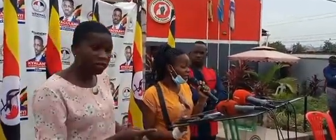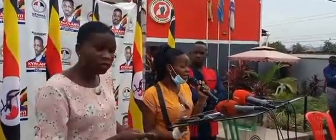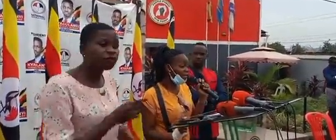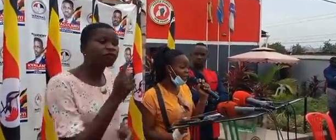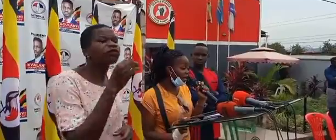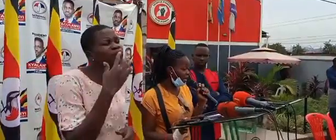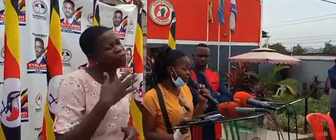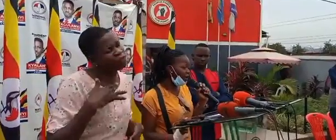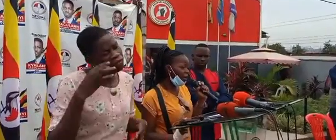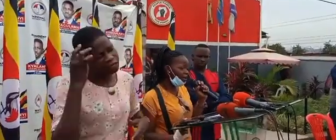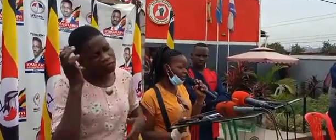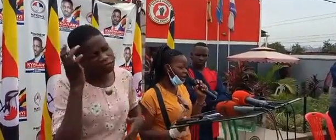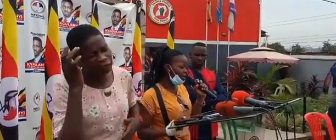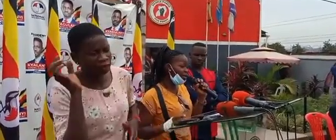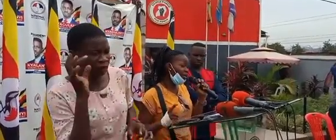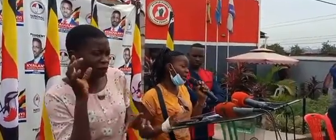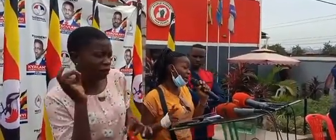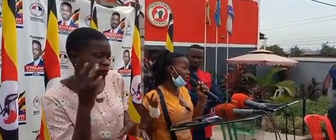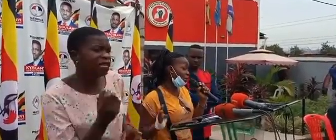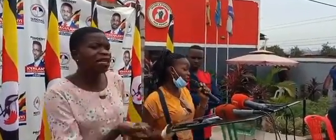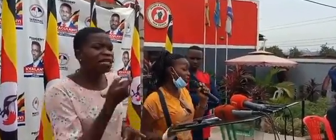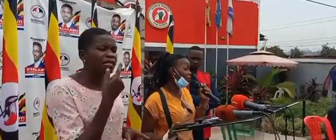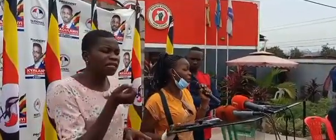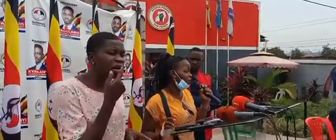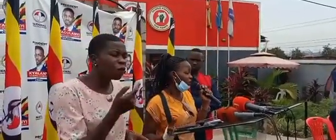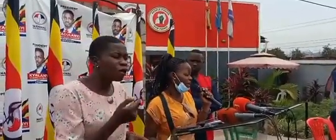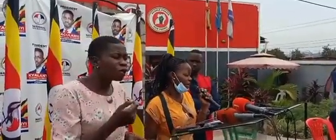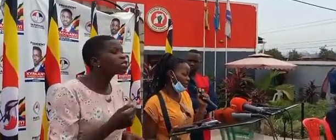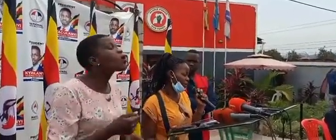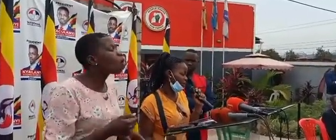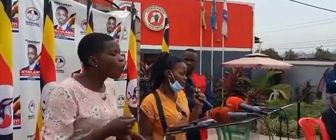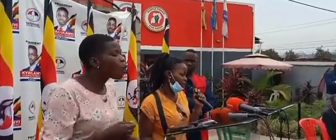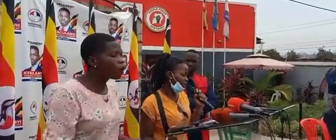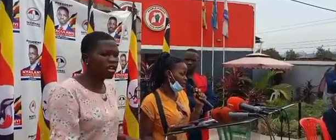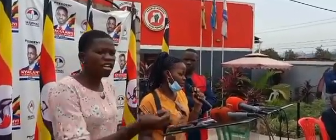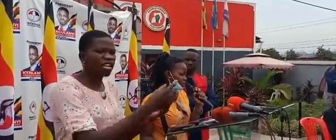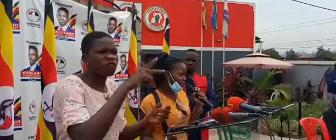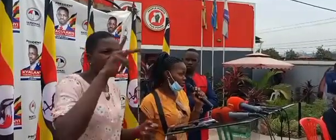eddagala teri ddagala bwe balawo basabye nnyo eddagala ng'okukwejjako nga bakuwa panado